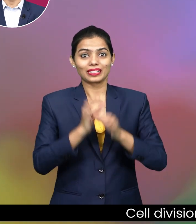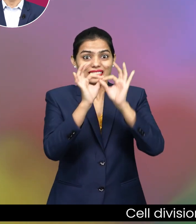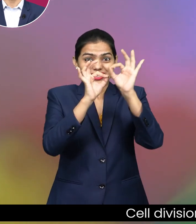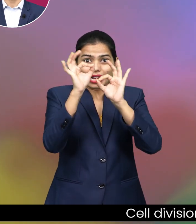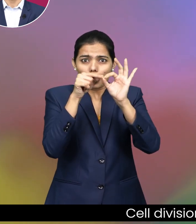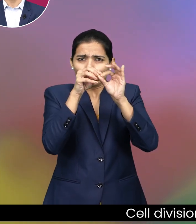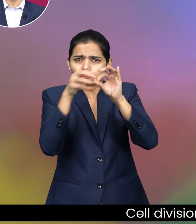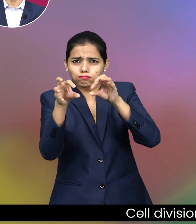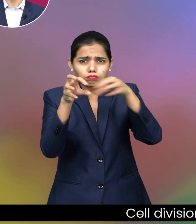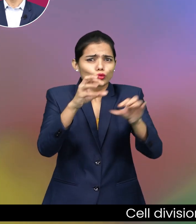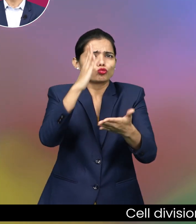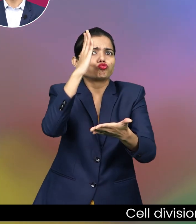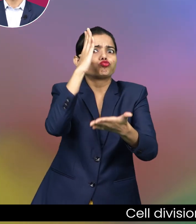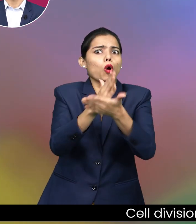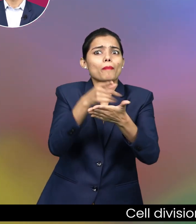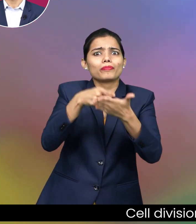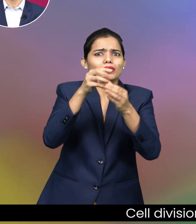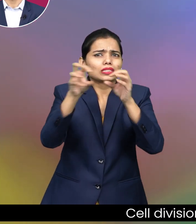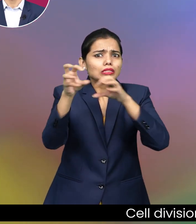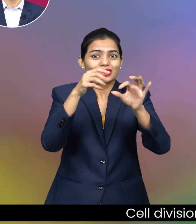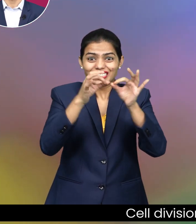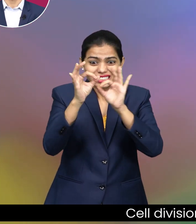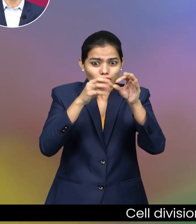Cell division stops on the healing.